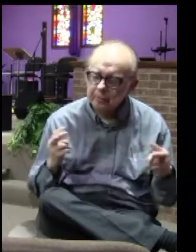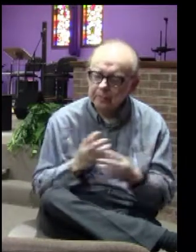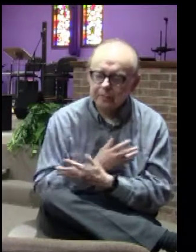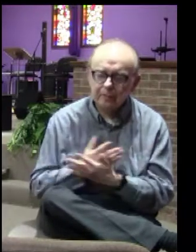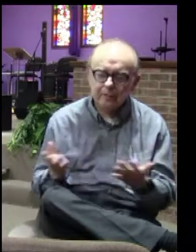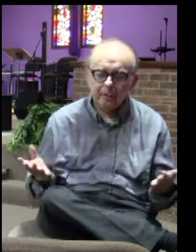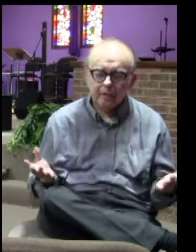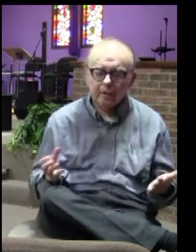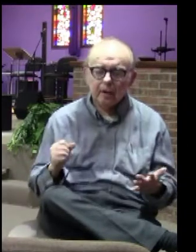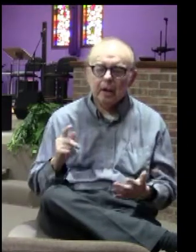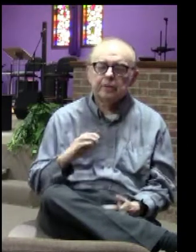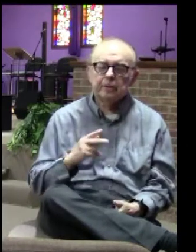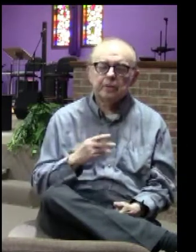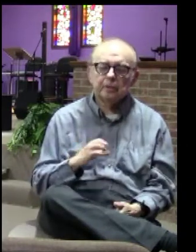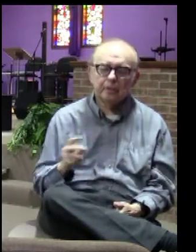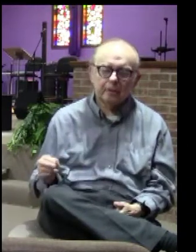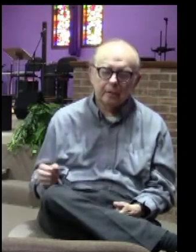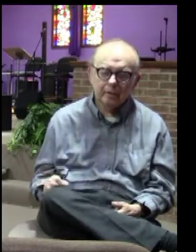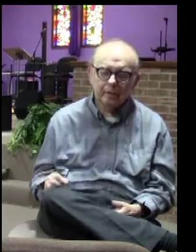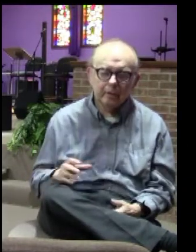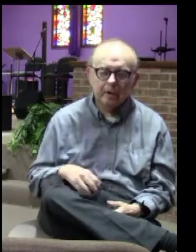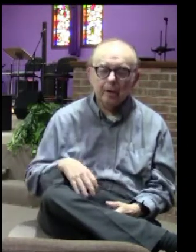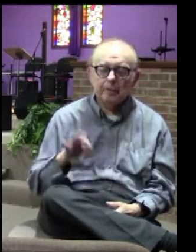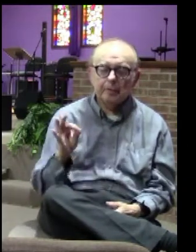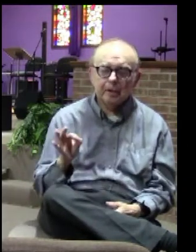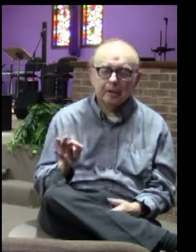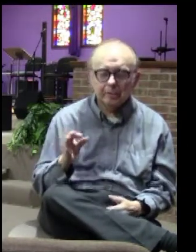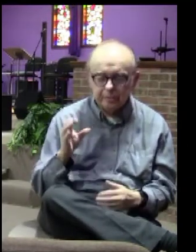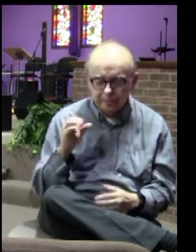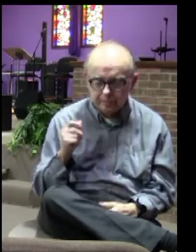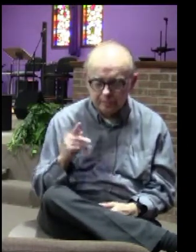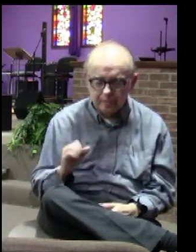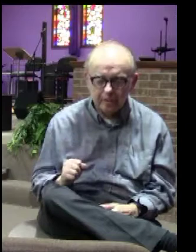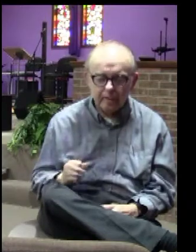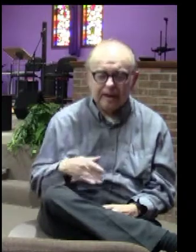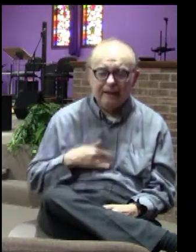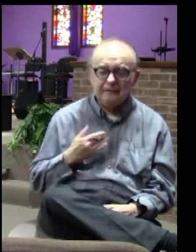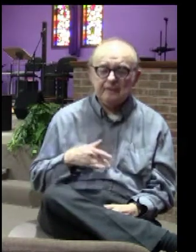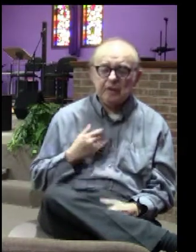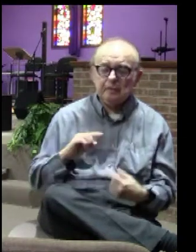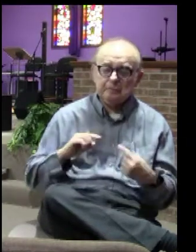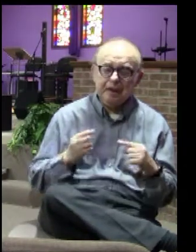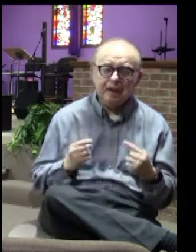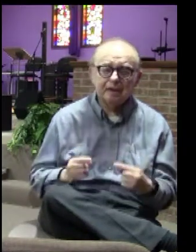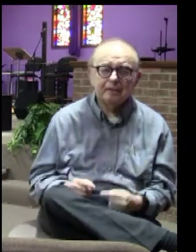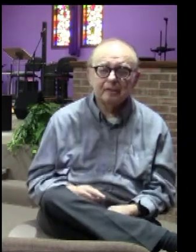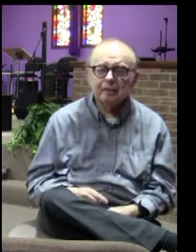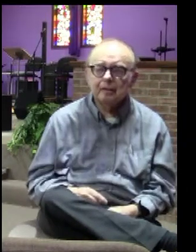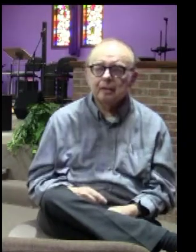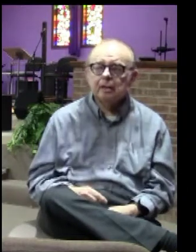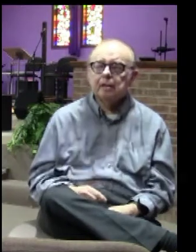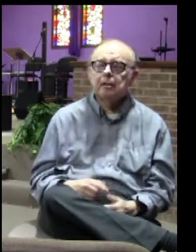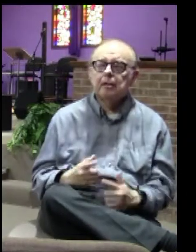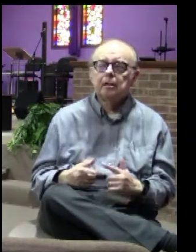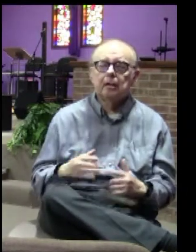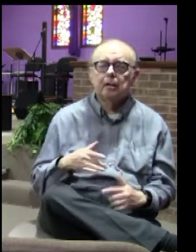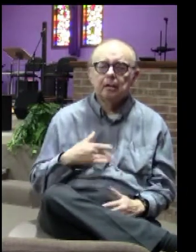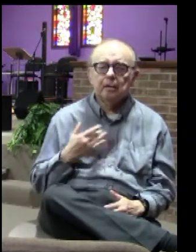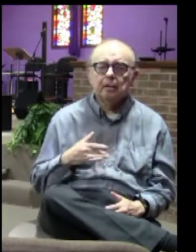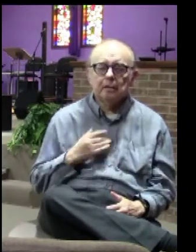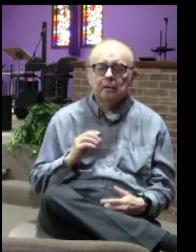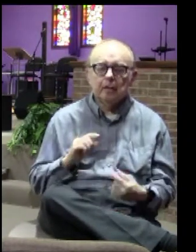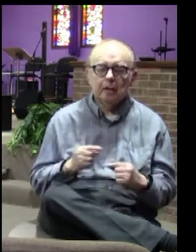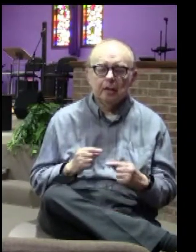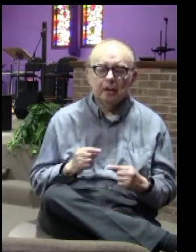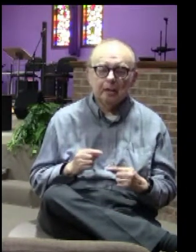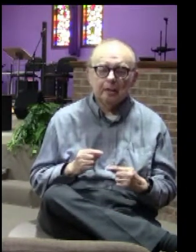With stitches. Is to pick that child up. And so I felt this pain, right? And then I also felt some more pain